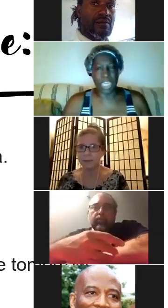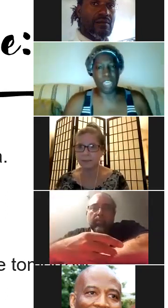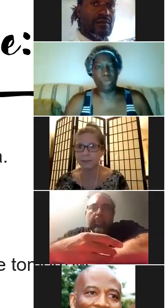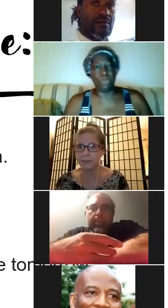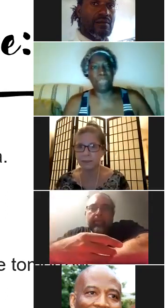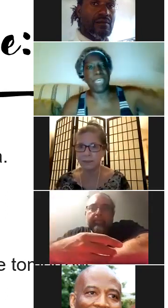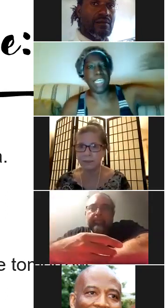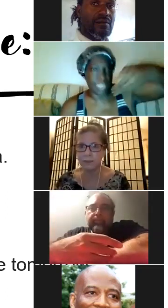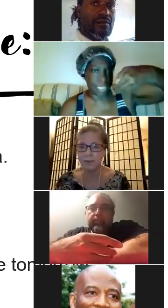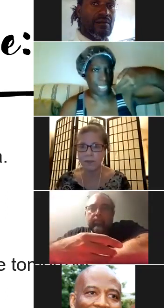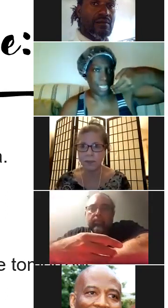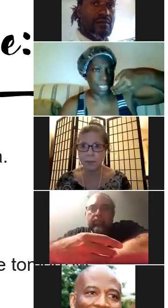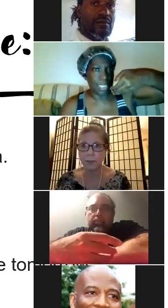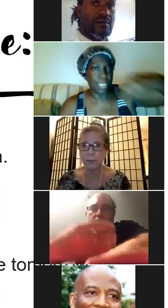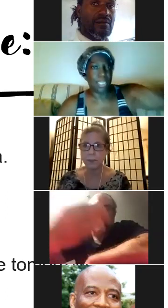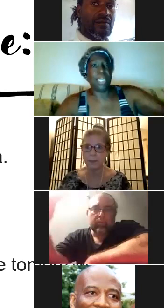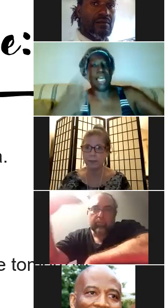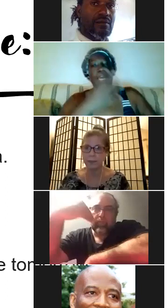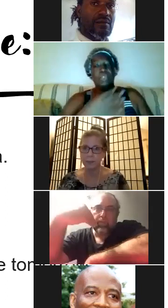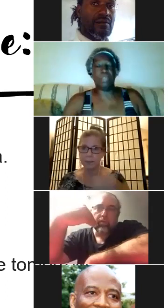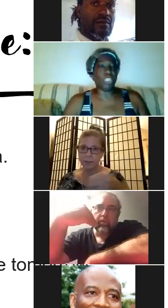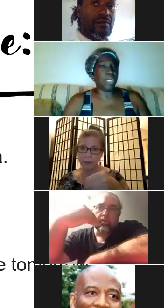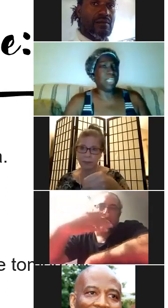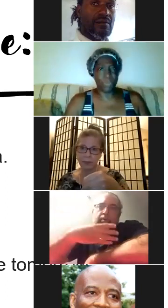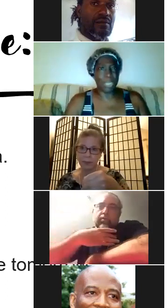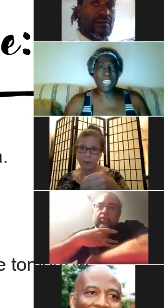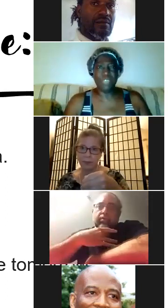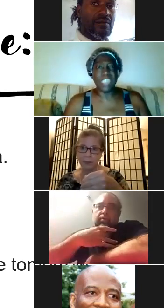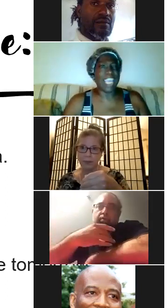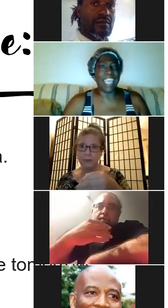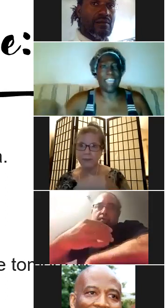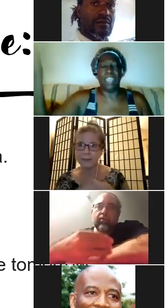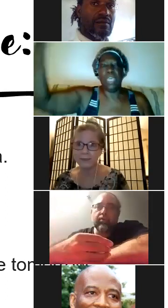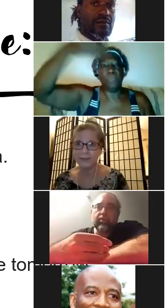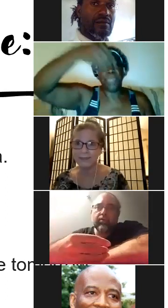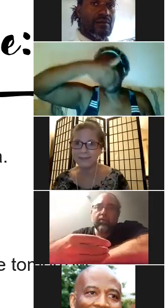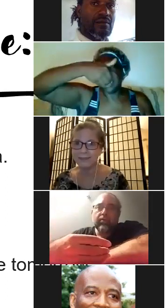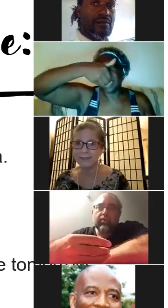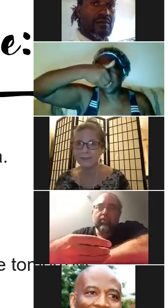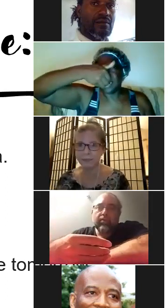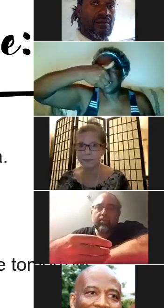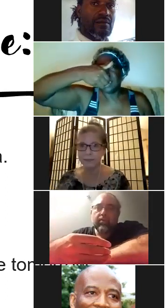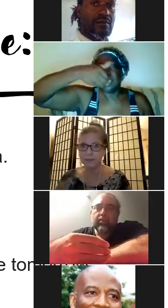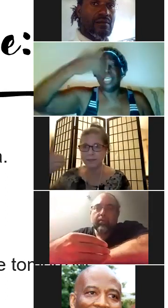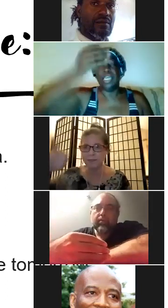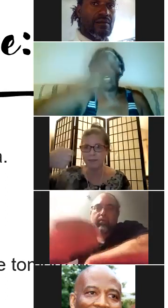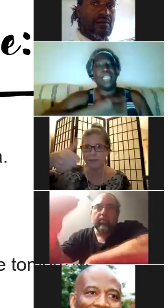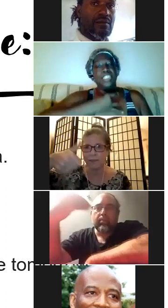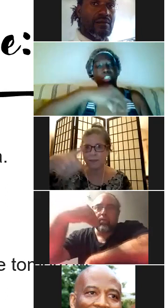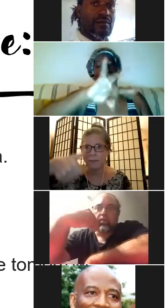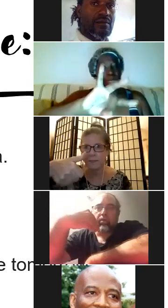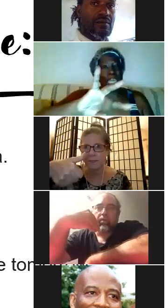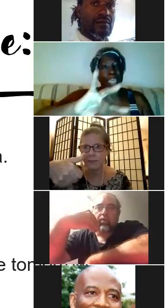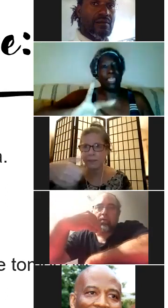So it would be pizza. I'm sorry. Why am I using that hand? Pizza,